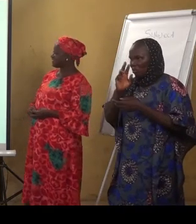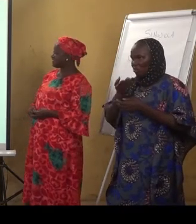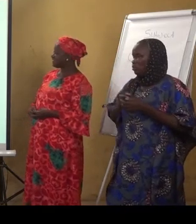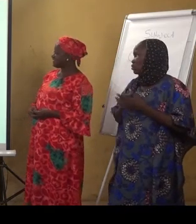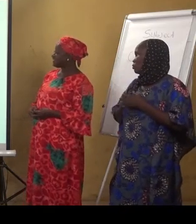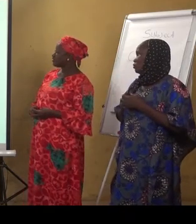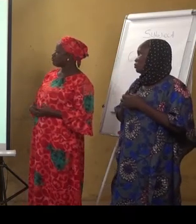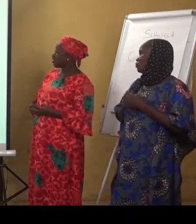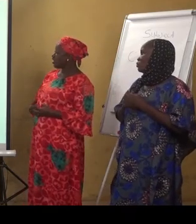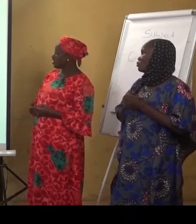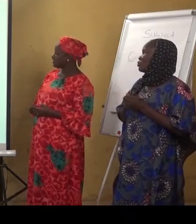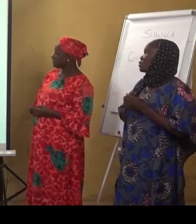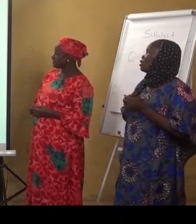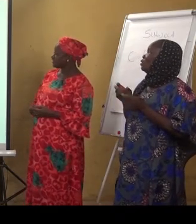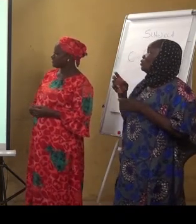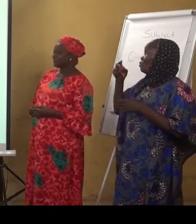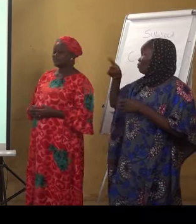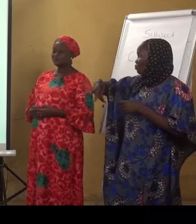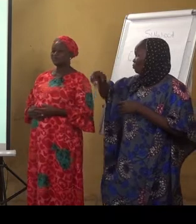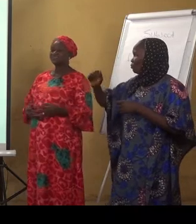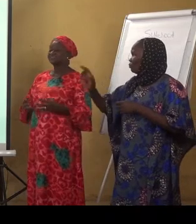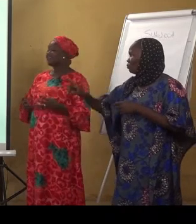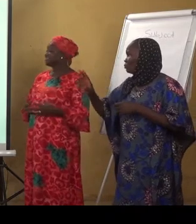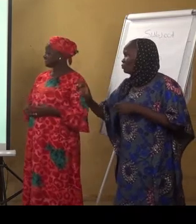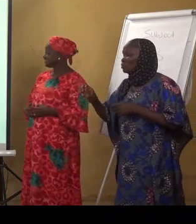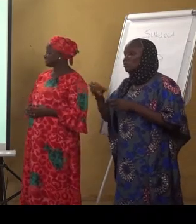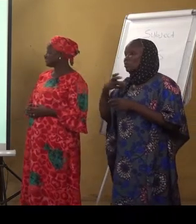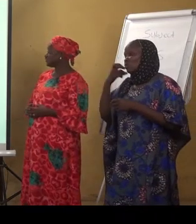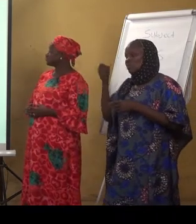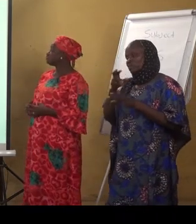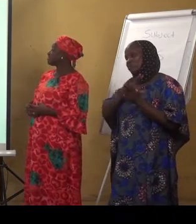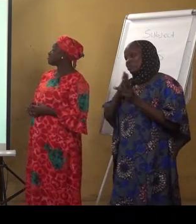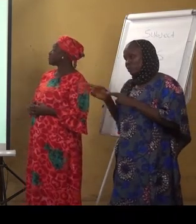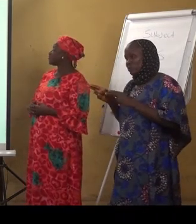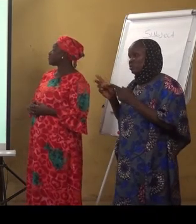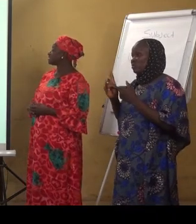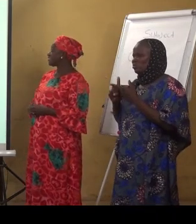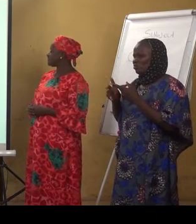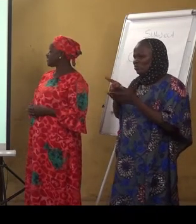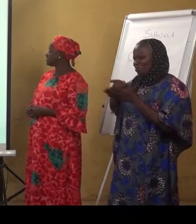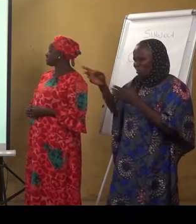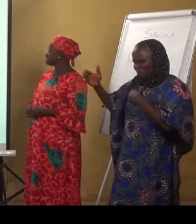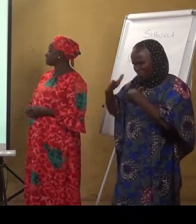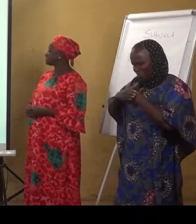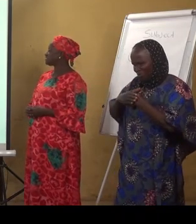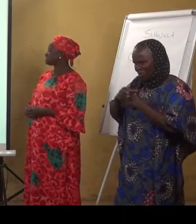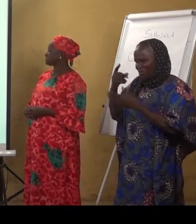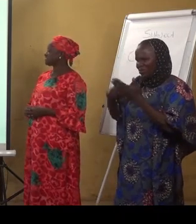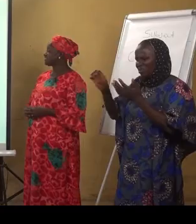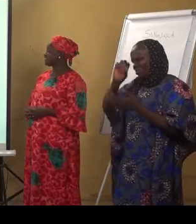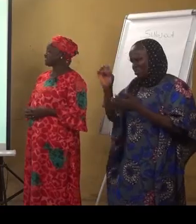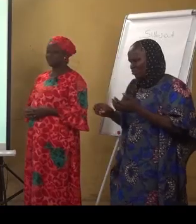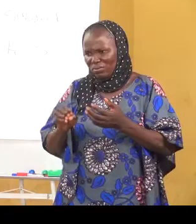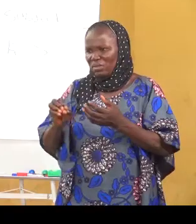that Paul was ready to pay back whatever Onesimus must